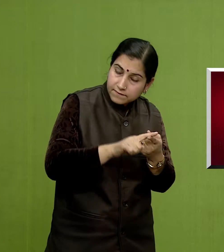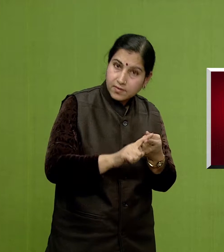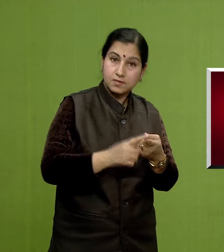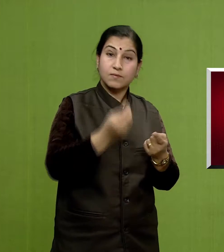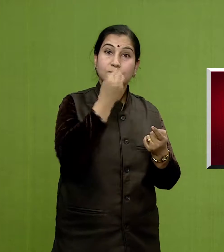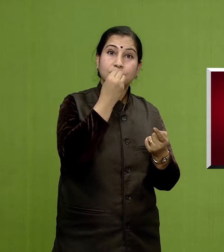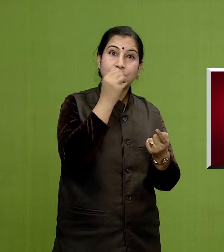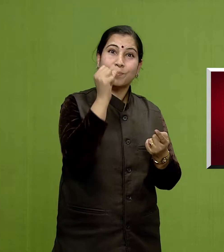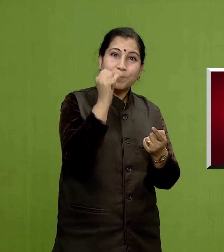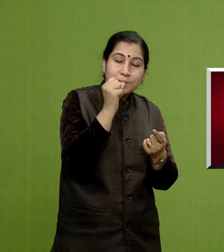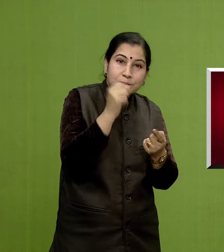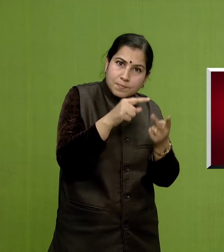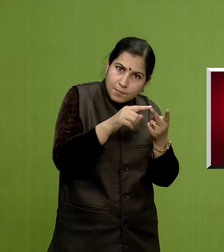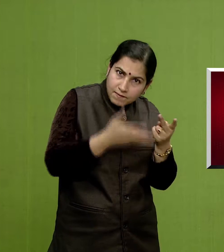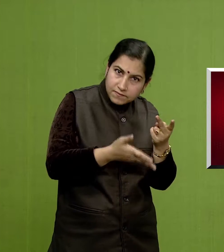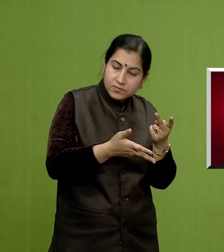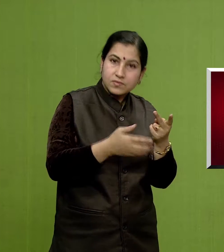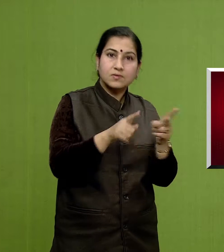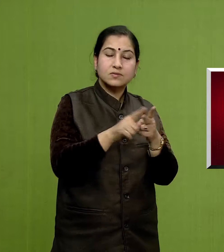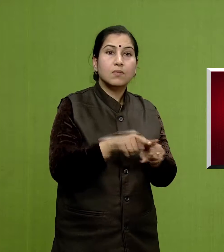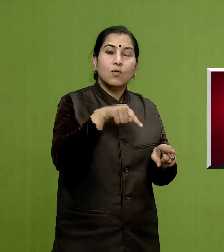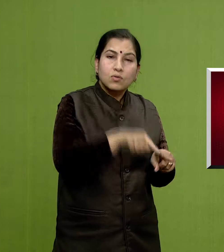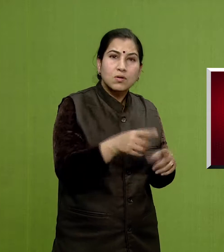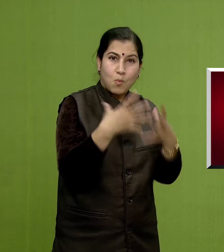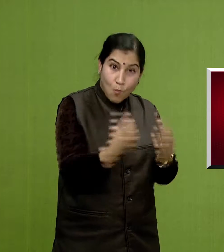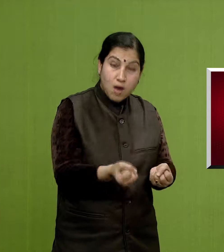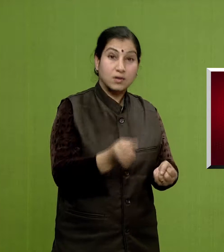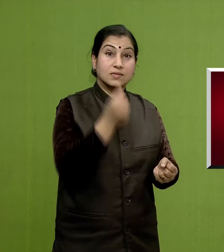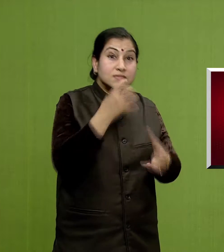digesting foods, conveying her needs, etc.